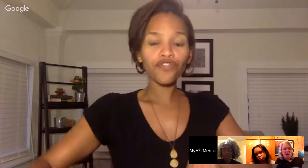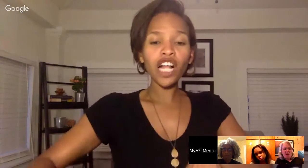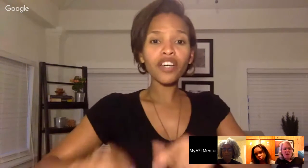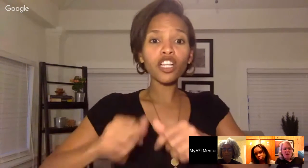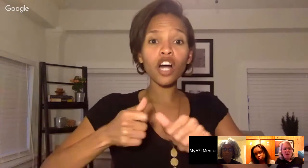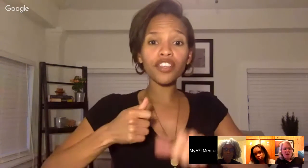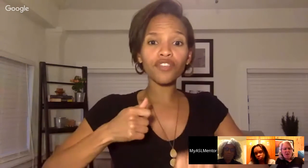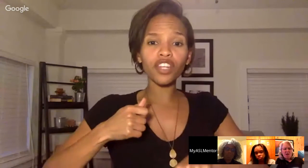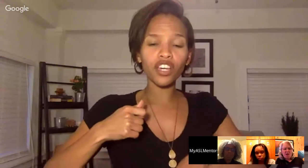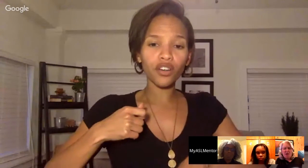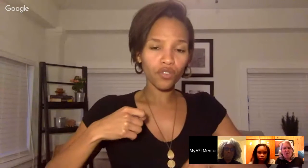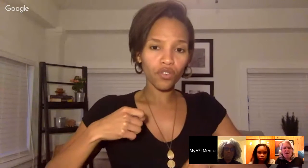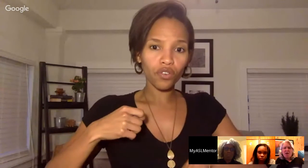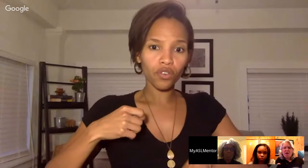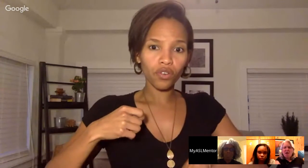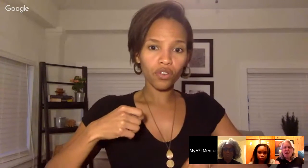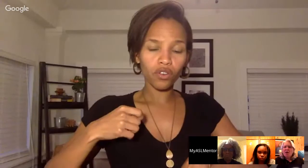You're following along in the video?